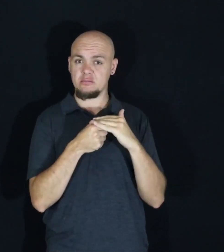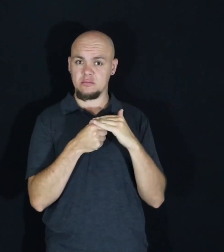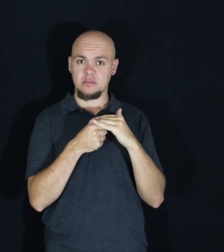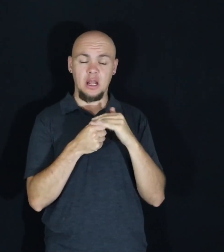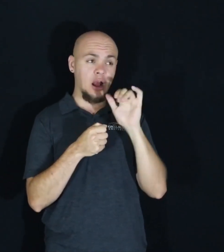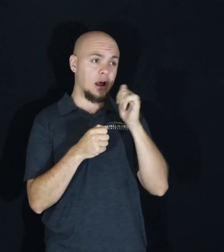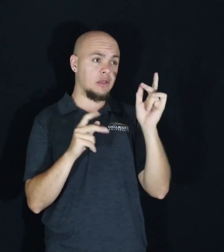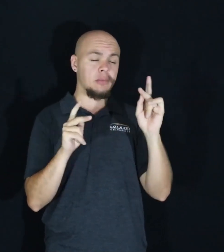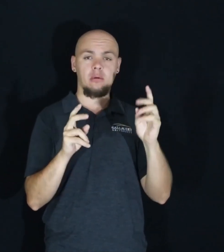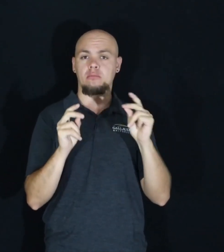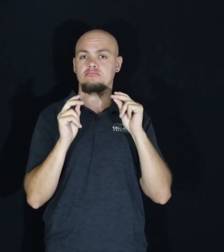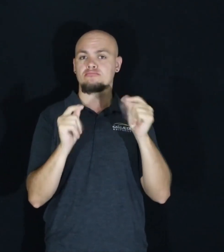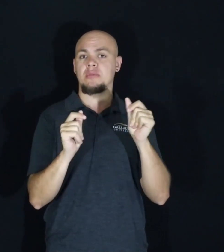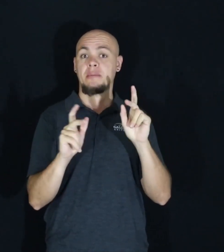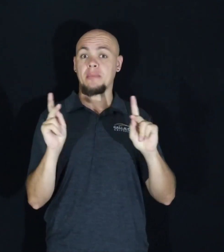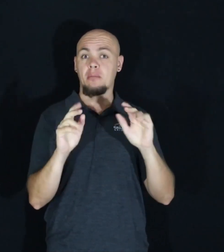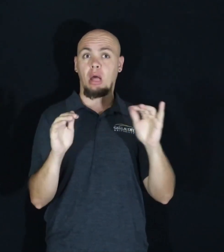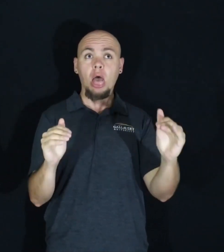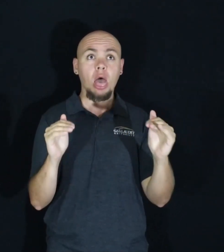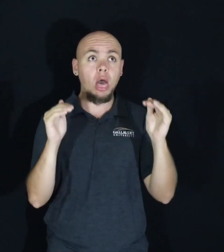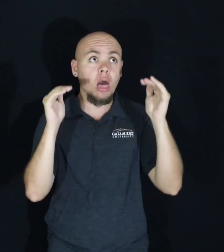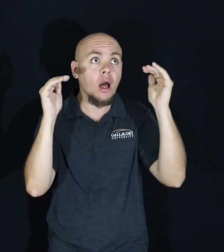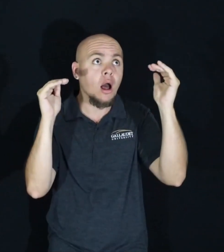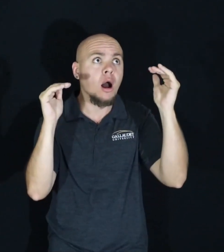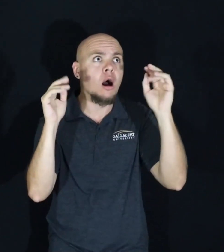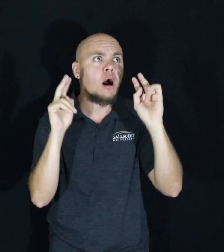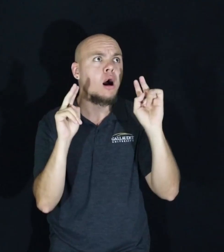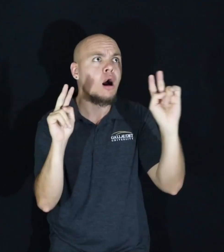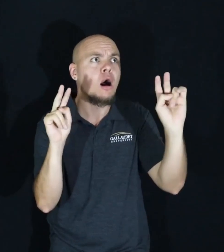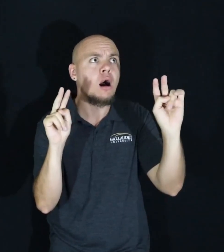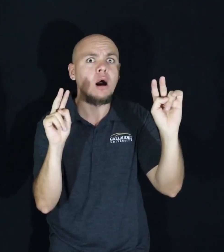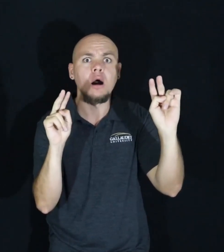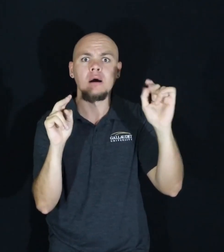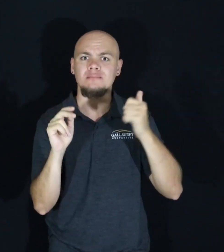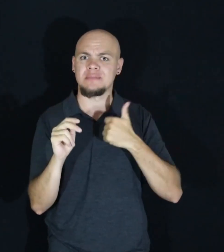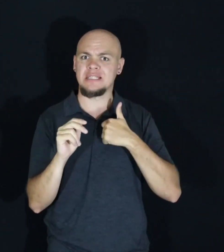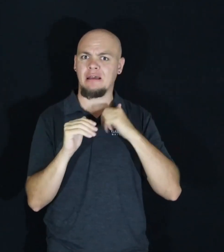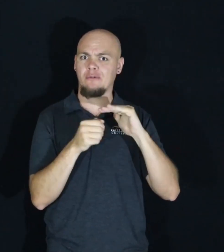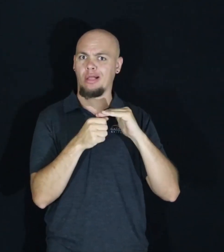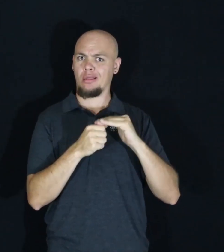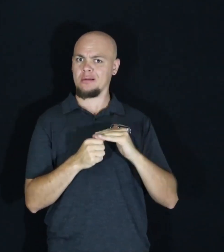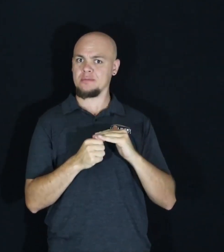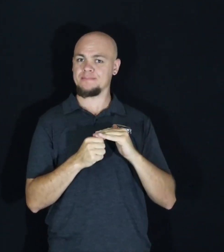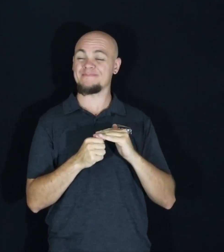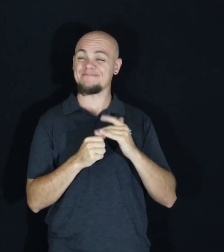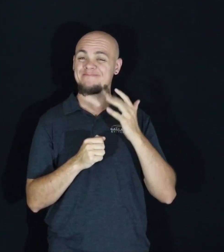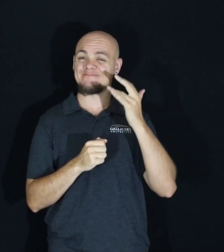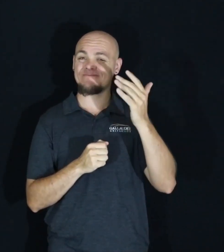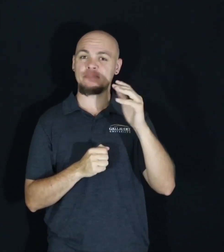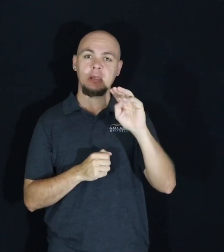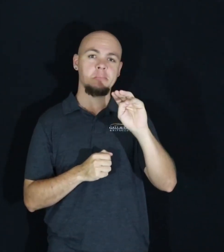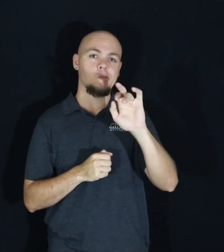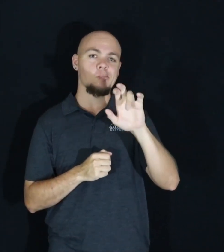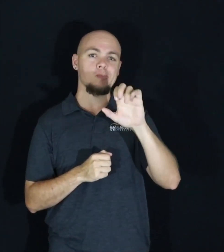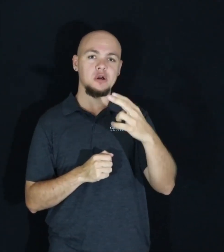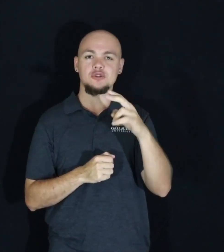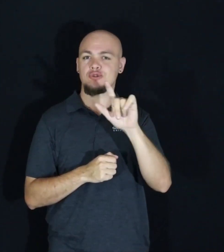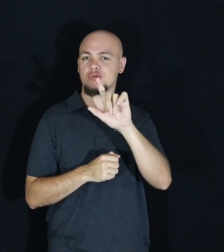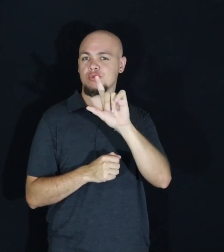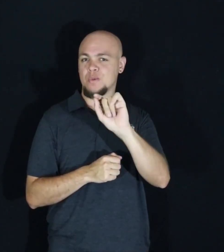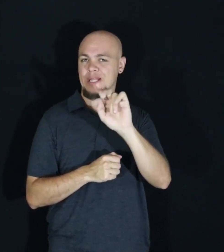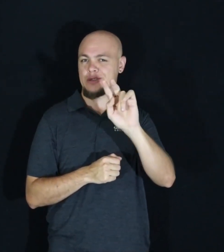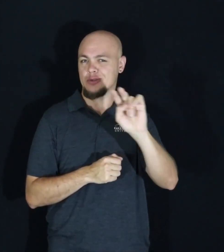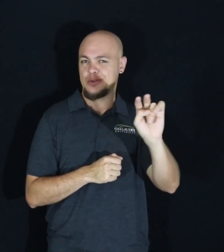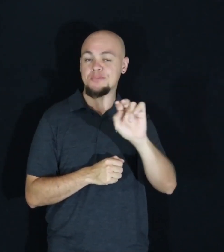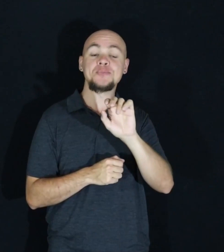and automatically putting those around me on a pedestal. Now I'm going to fast forward to March of 2022, when I began taking